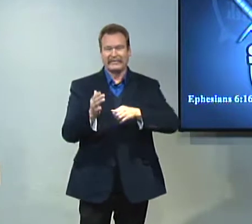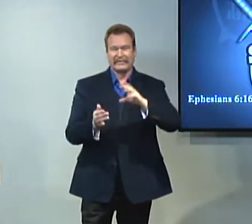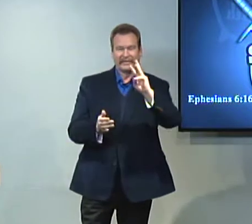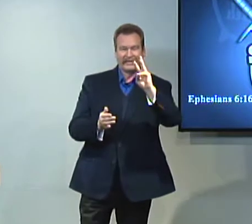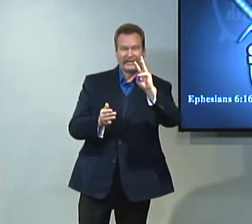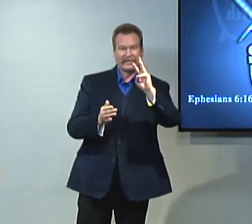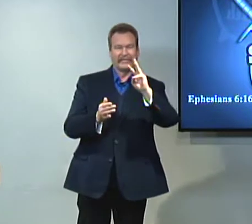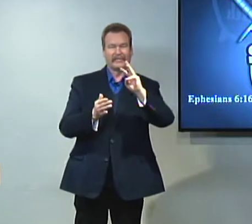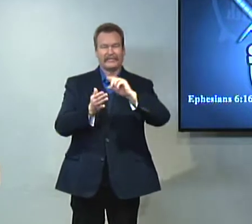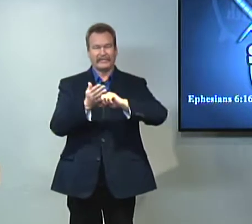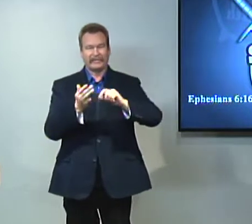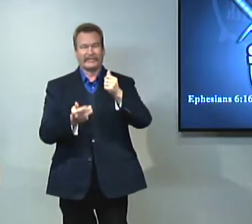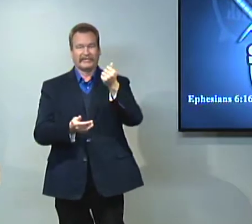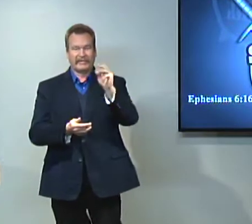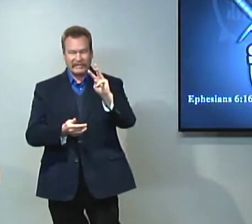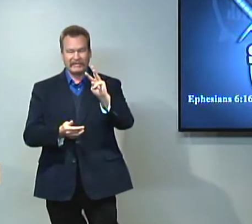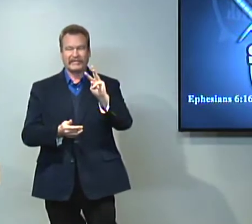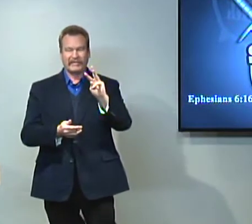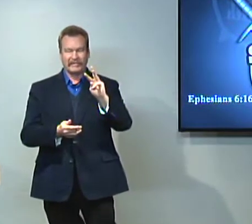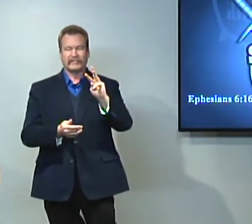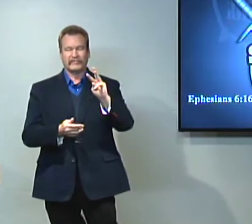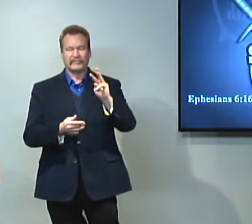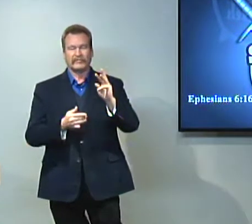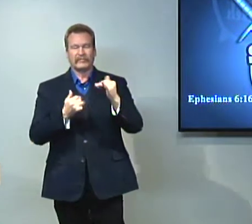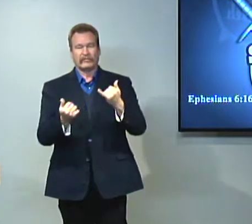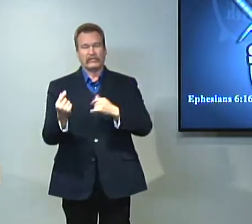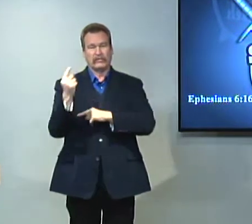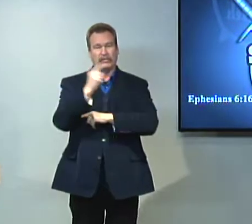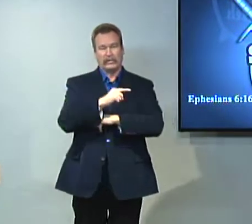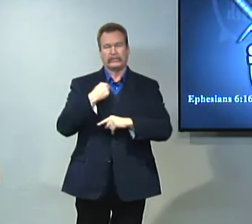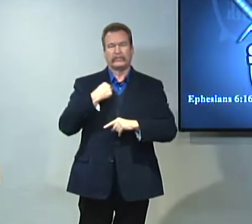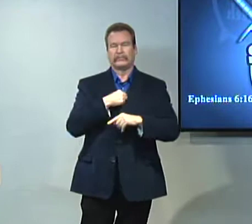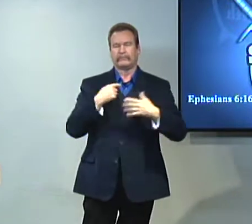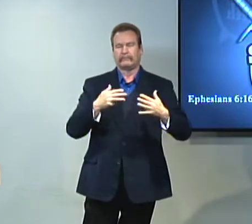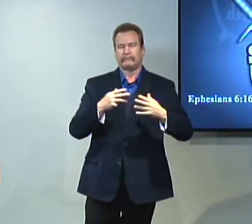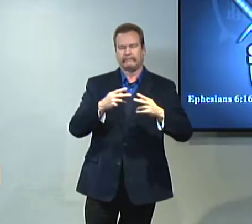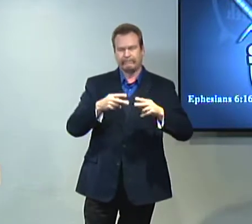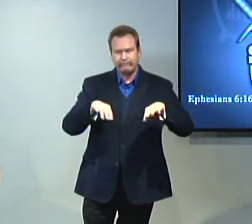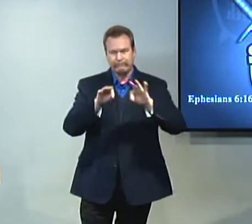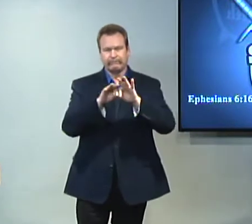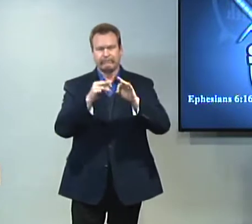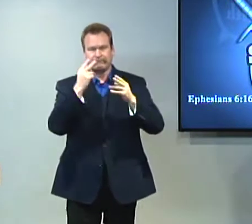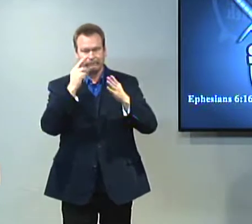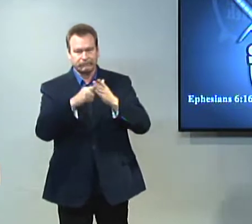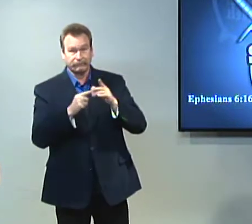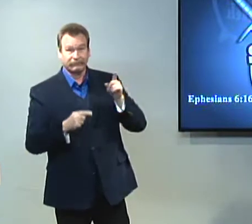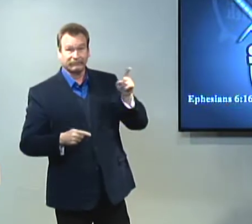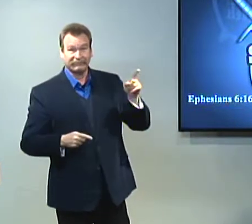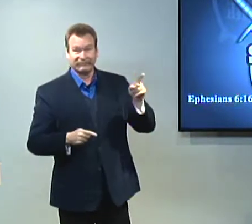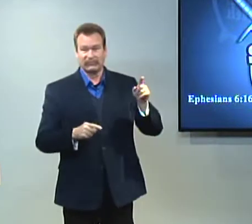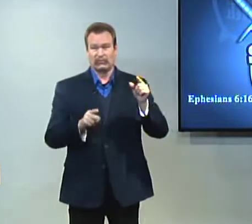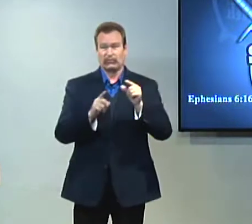in Ephesians, we're continuing our study on the whole armor of God. And we're in Ephesians chapter 6, verse 16.